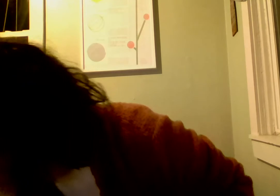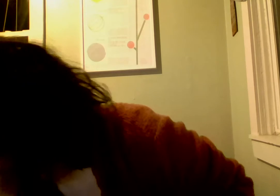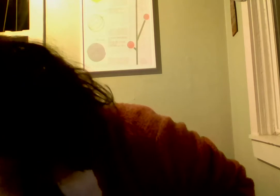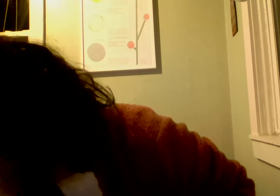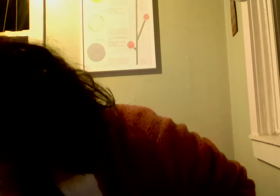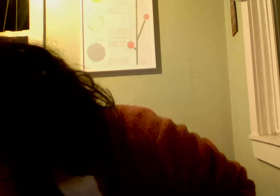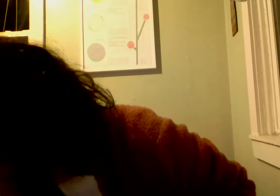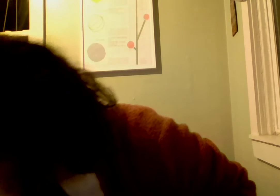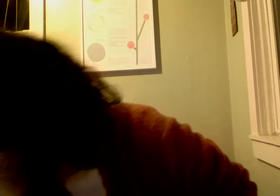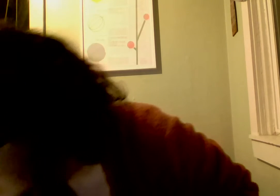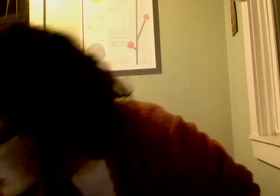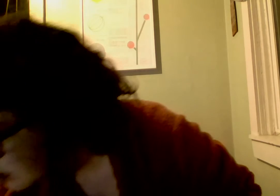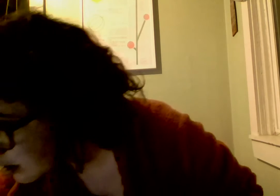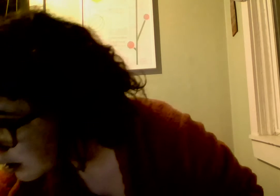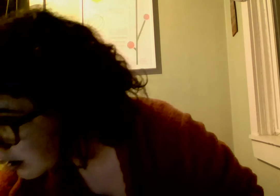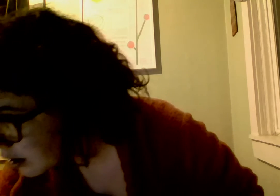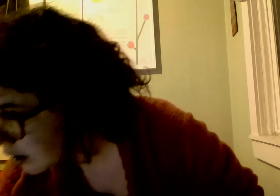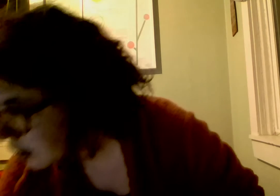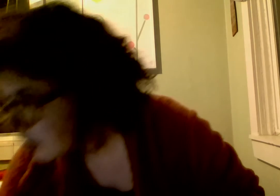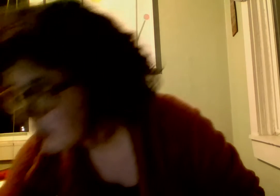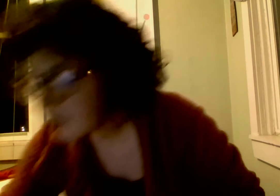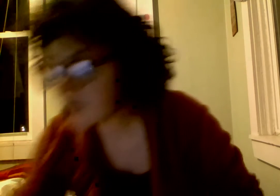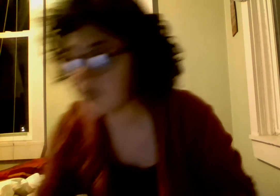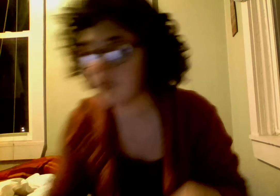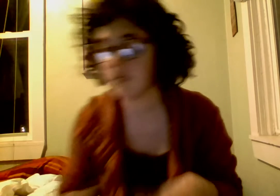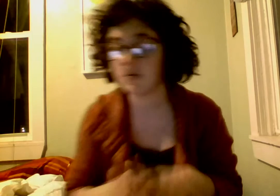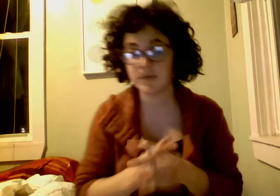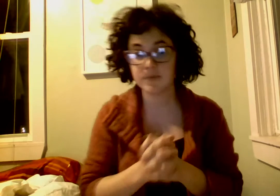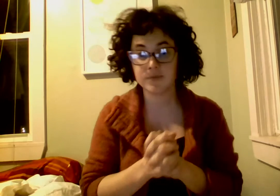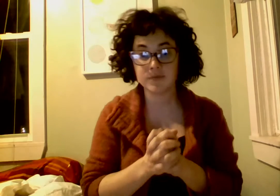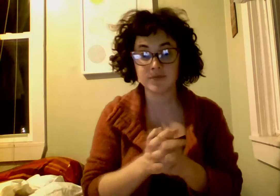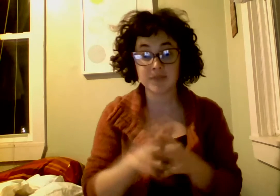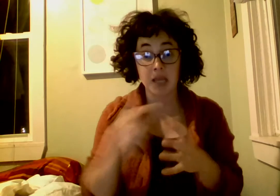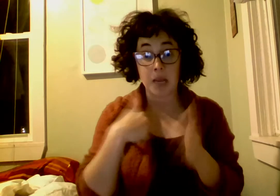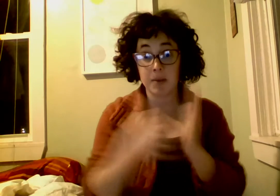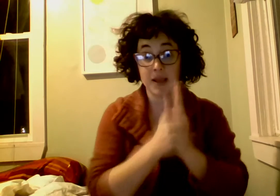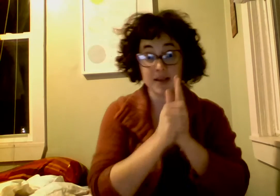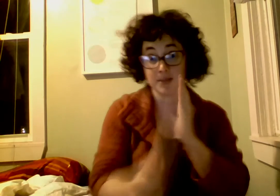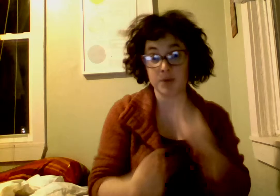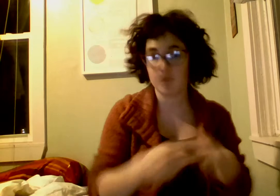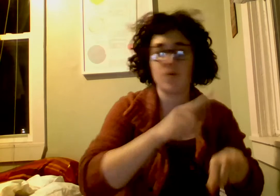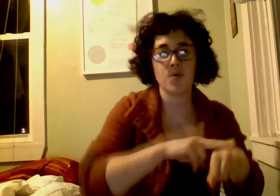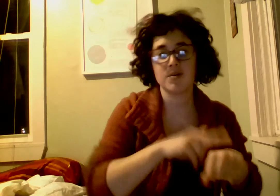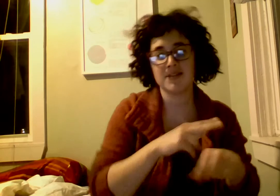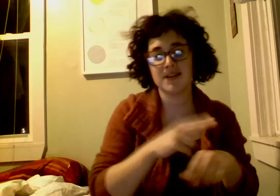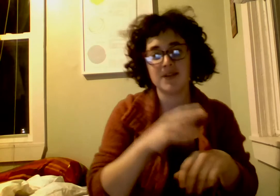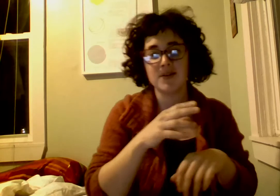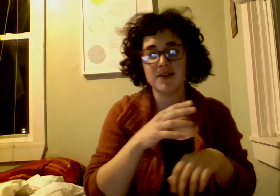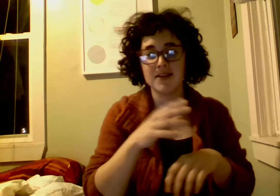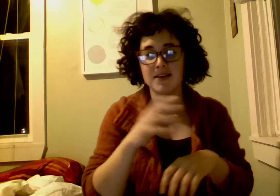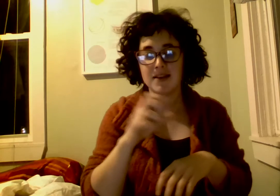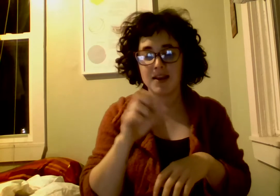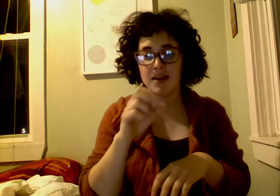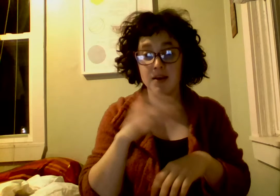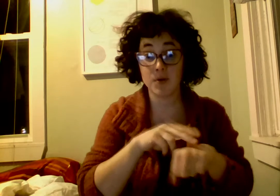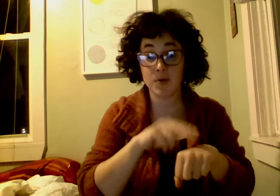today was, I'm an expert, of course, in Norwegian and Scandinavian folklore because I'm a native of Norway. I'm